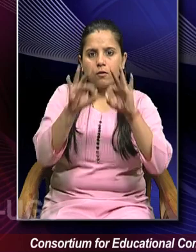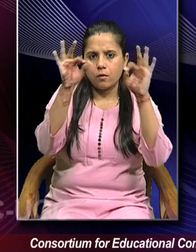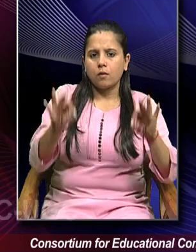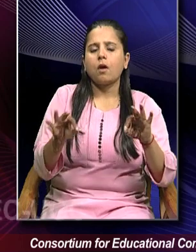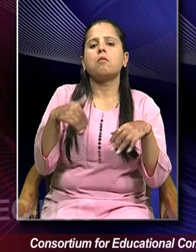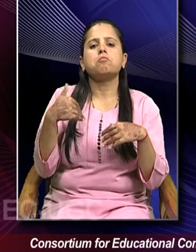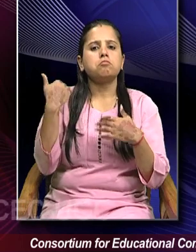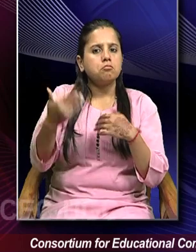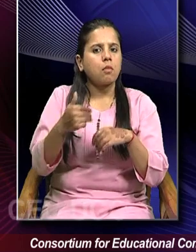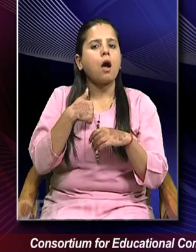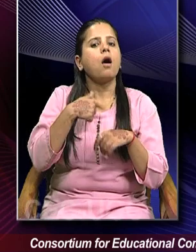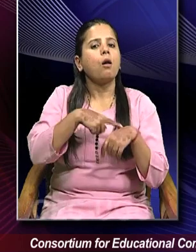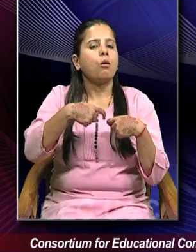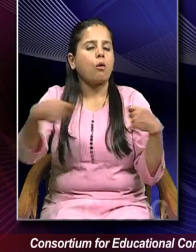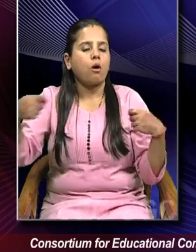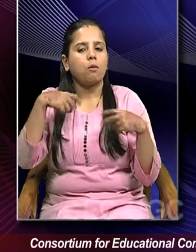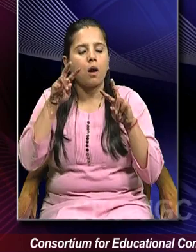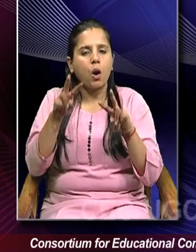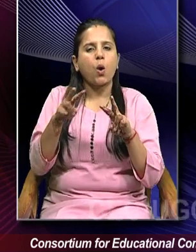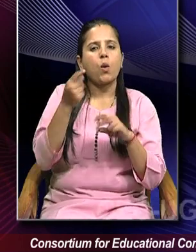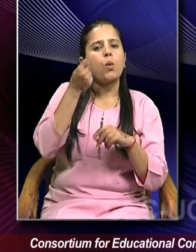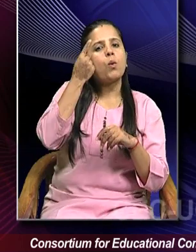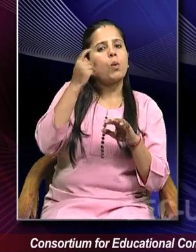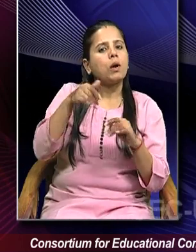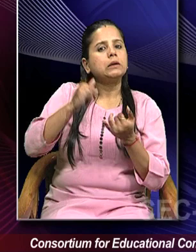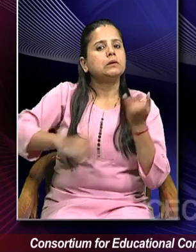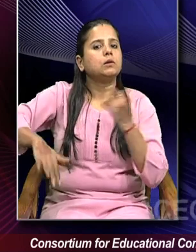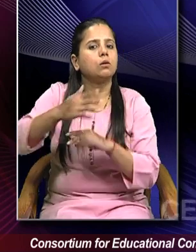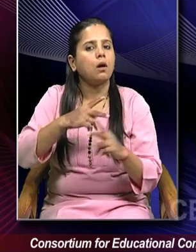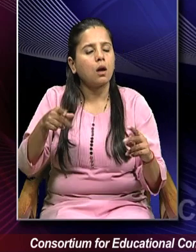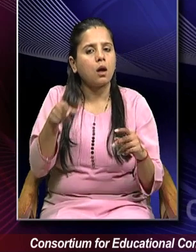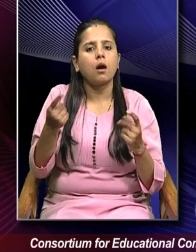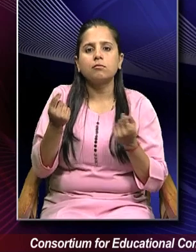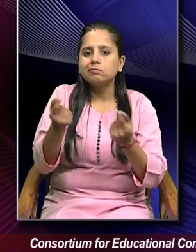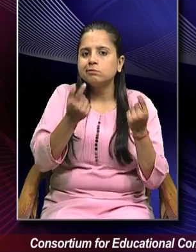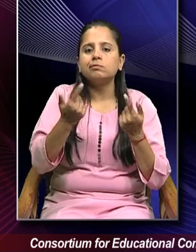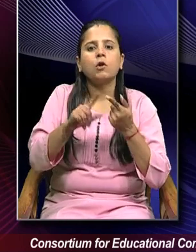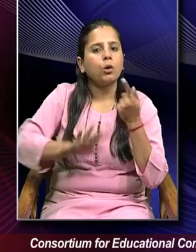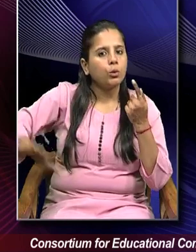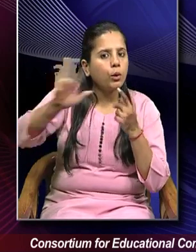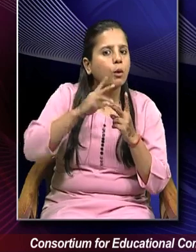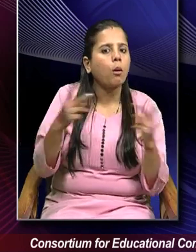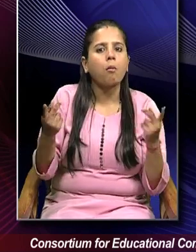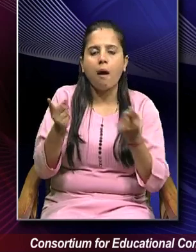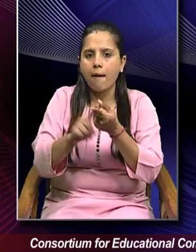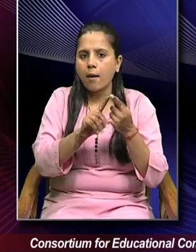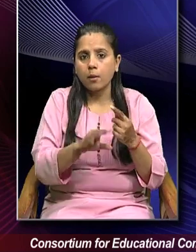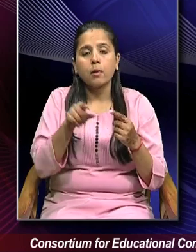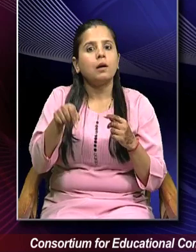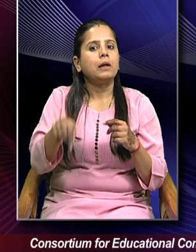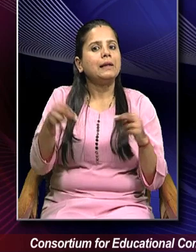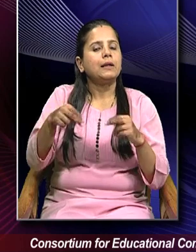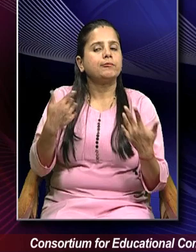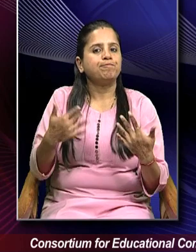term causes, we realize that how this kind of a situation was simmering in Europe, and it needed some kind of a